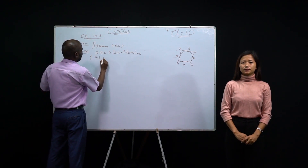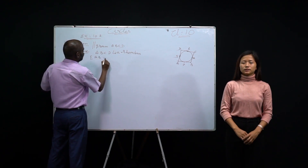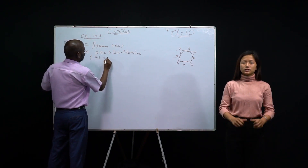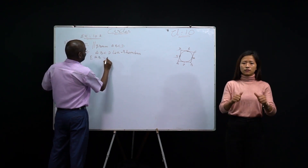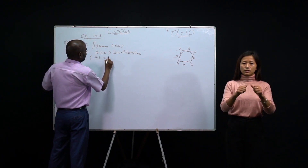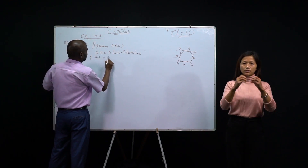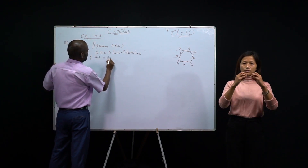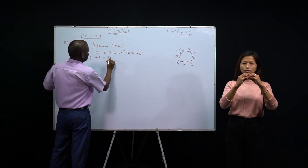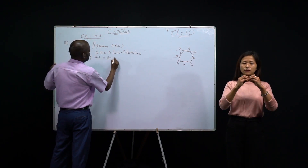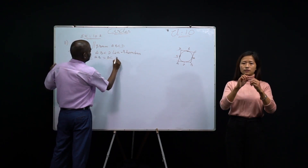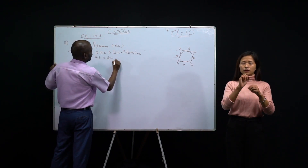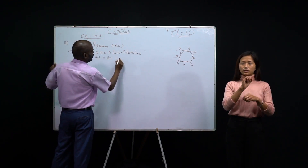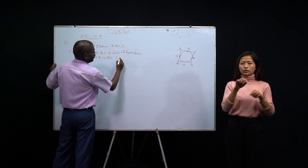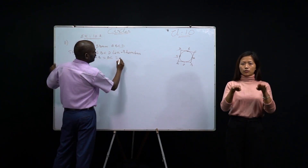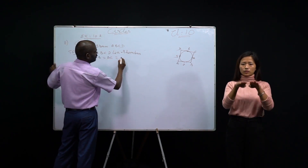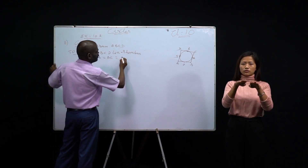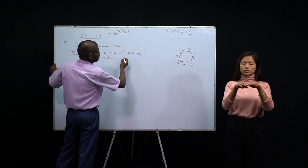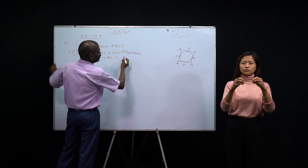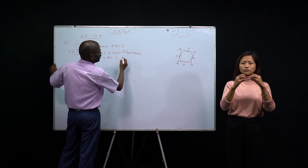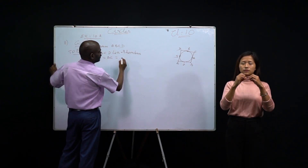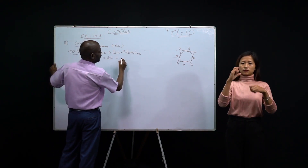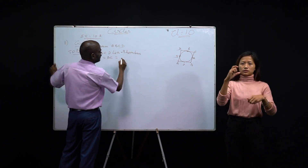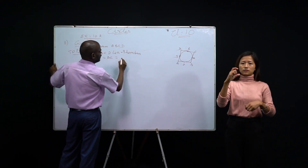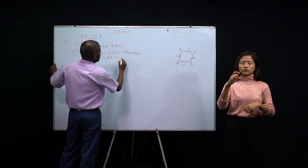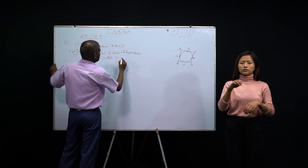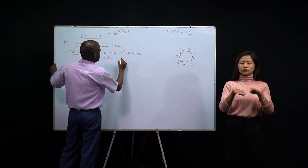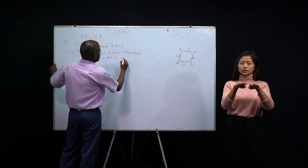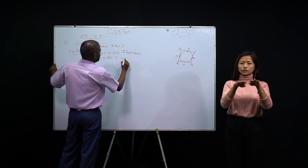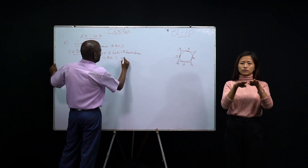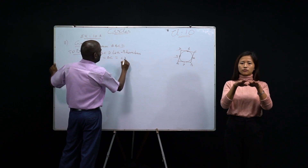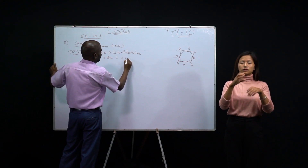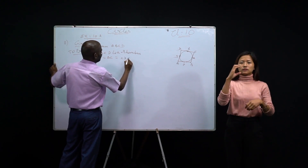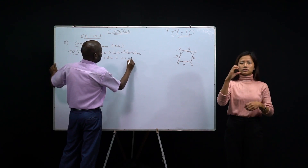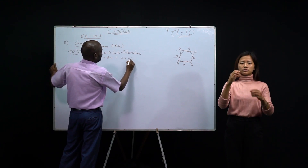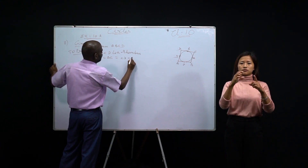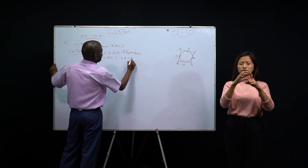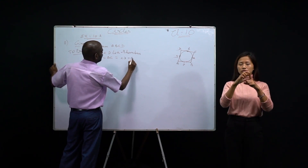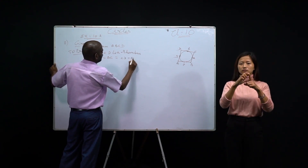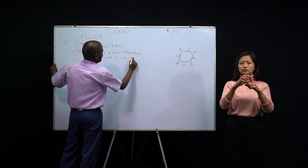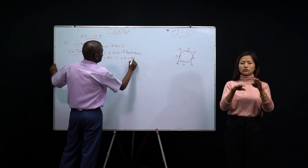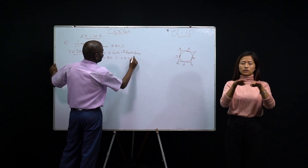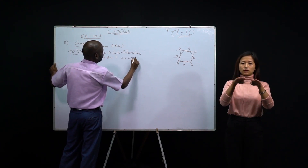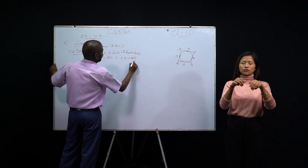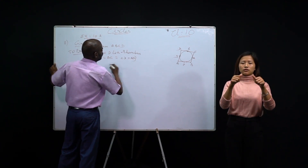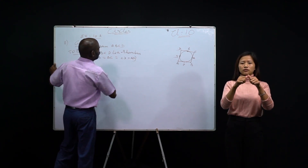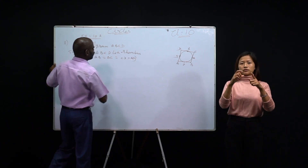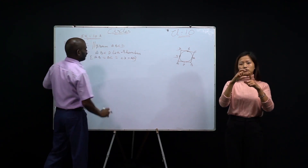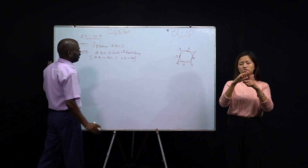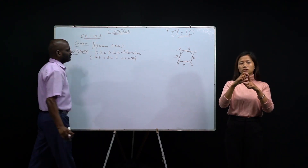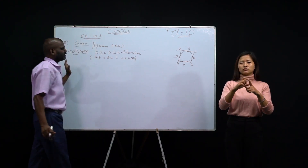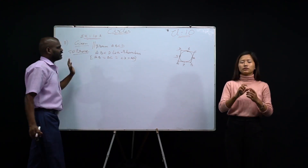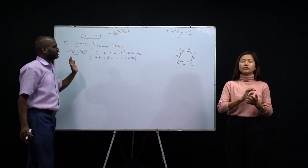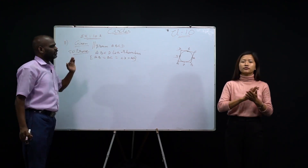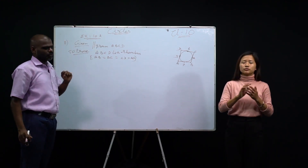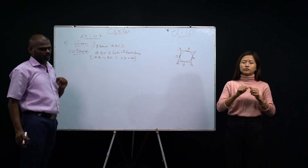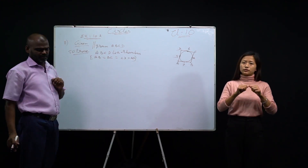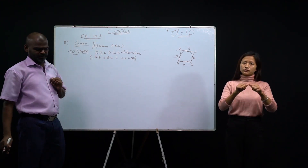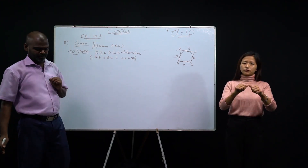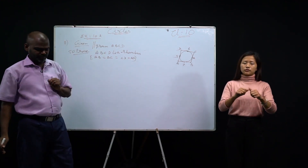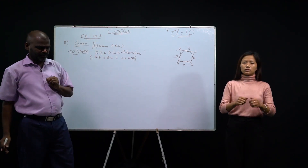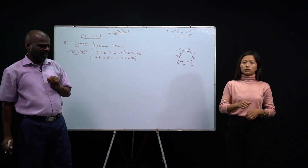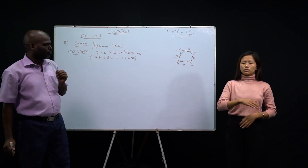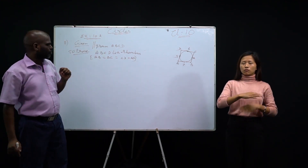AB equal BC equal which one? CD equal AD. We have to prove all the sides are